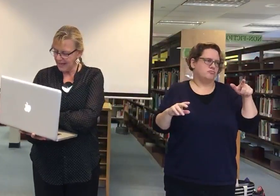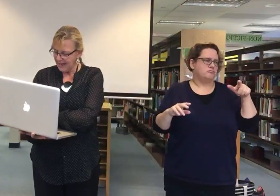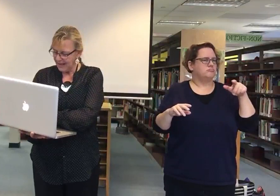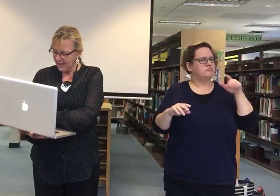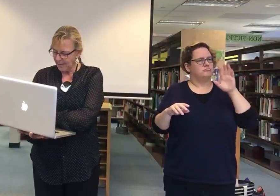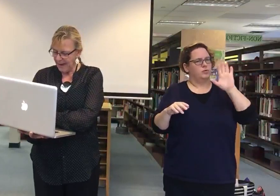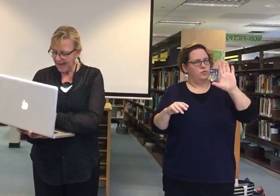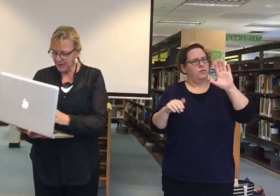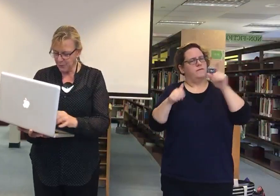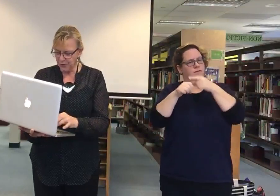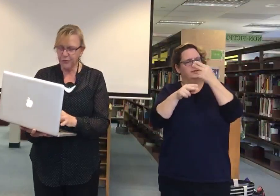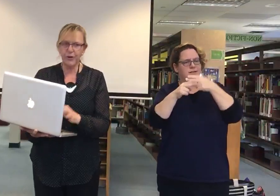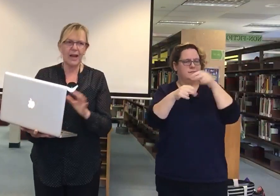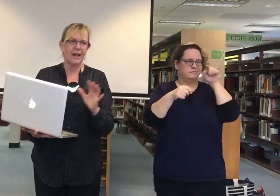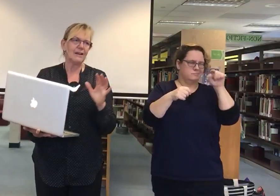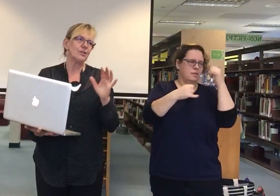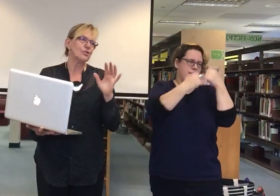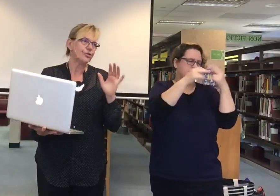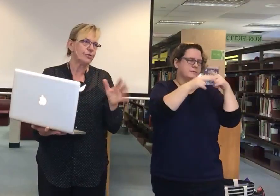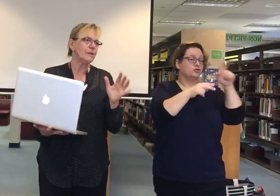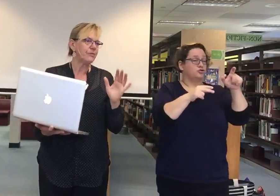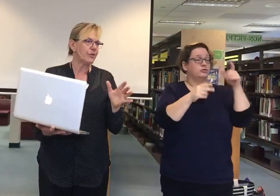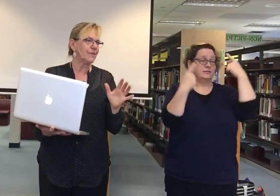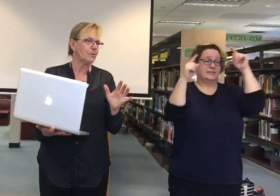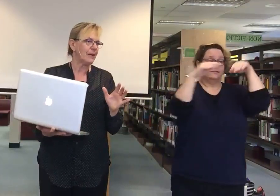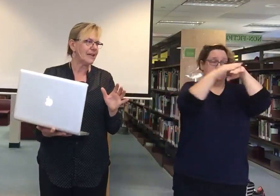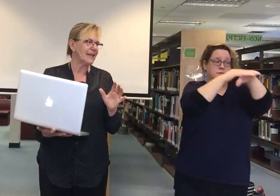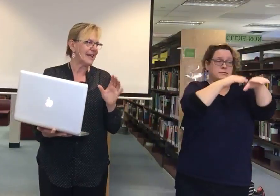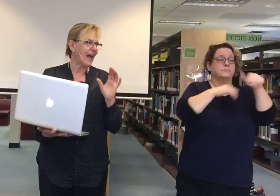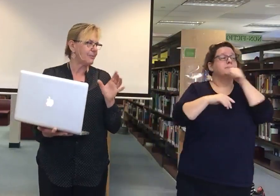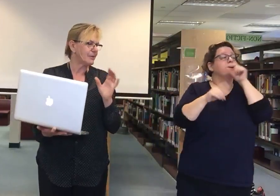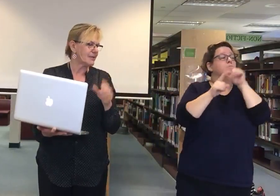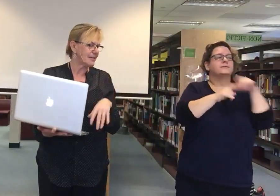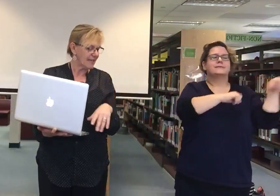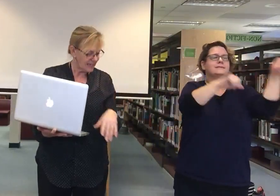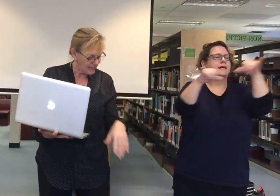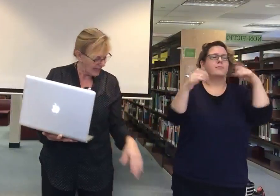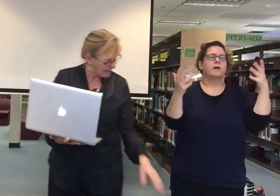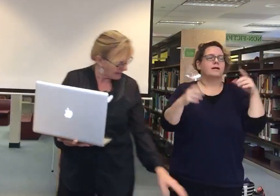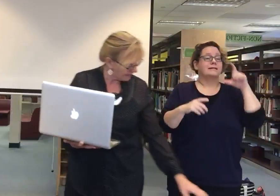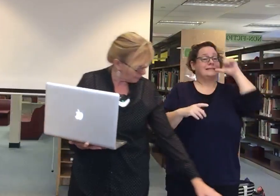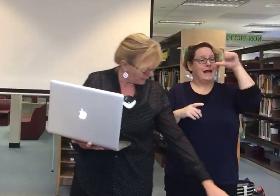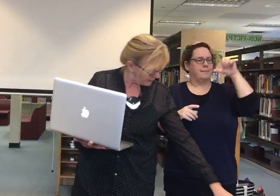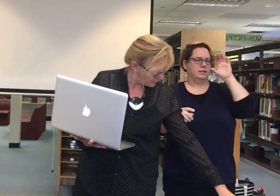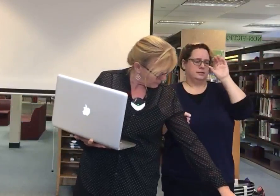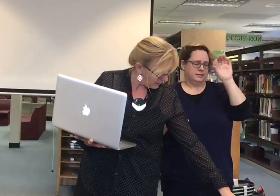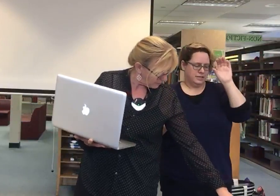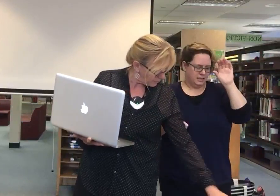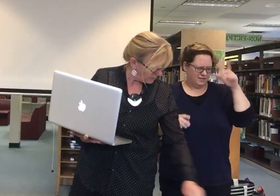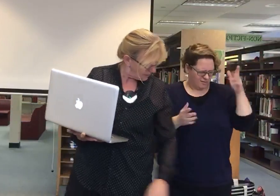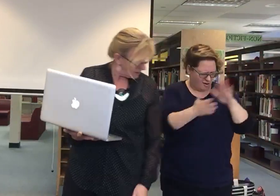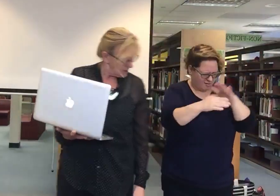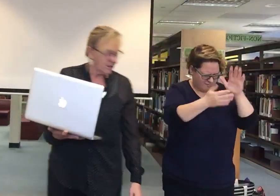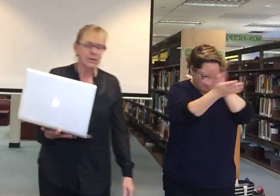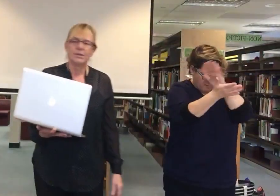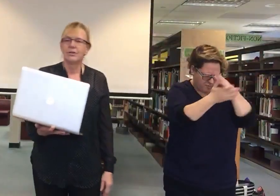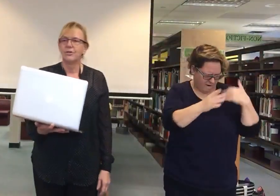And then the password should be for everybody, capital C. I think I have it written there on the